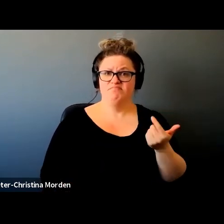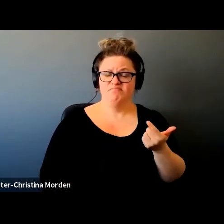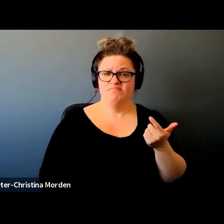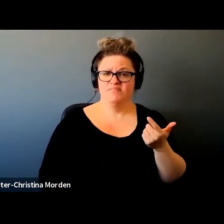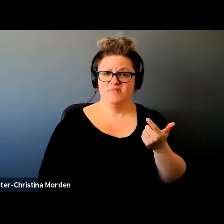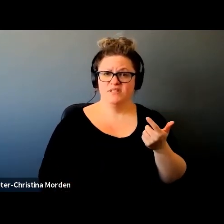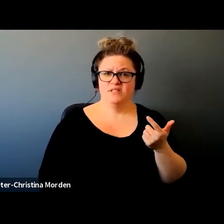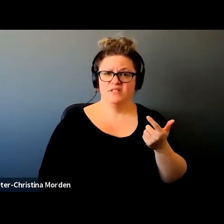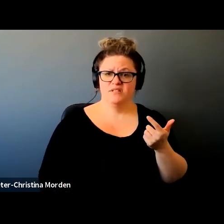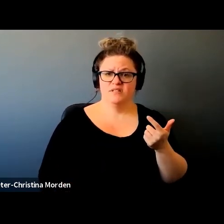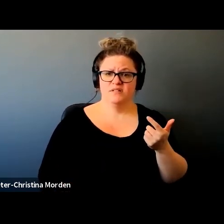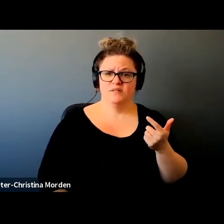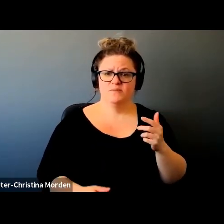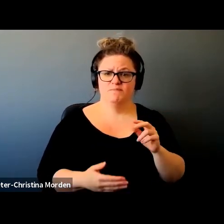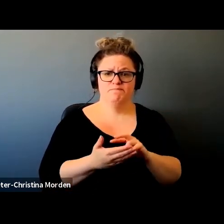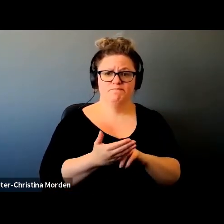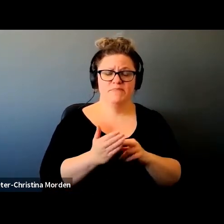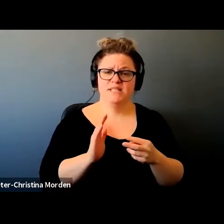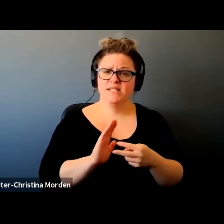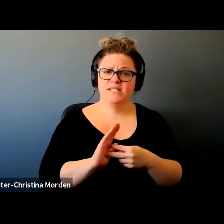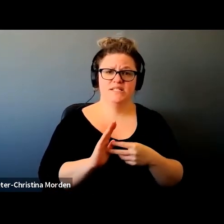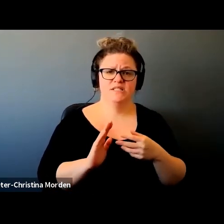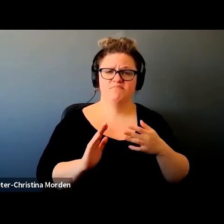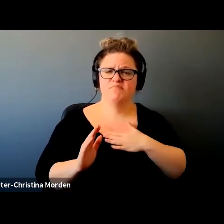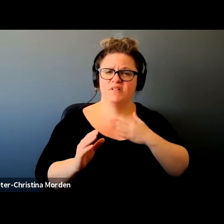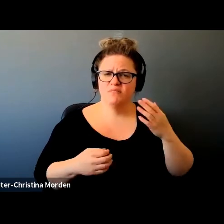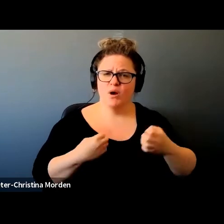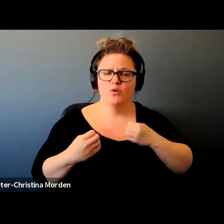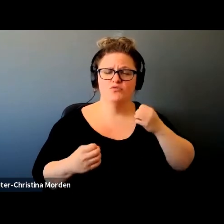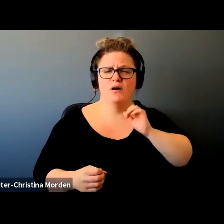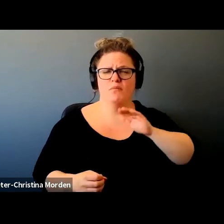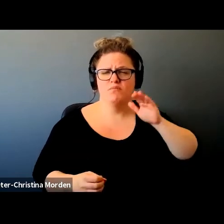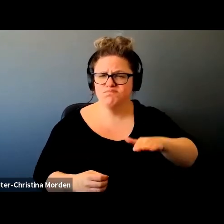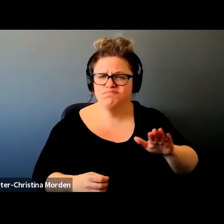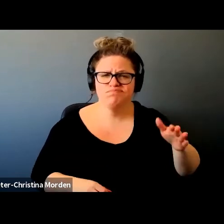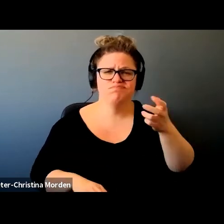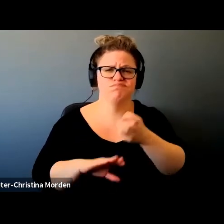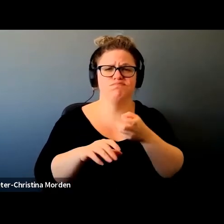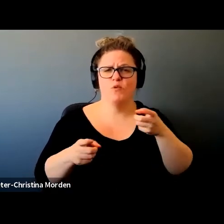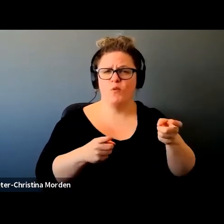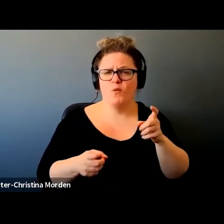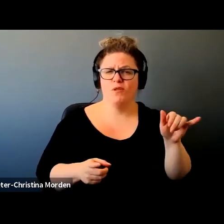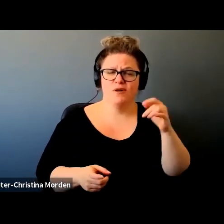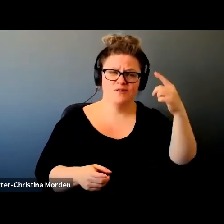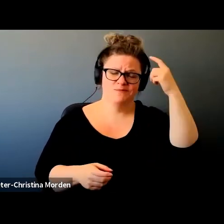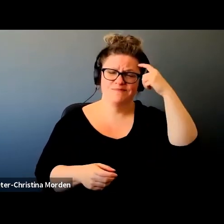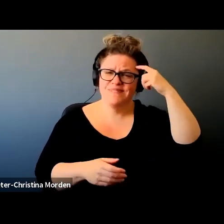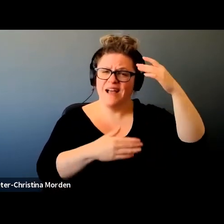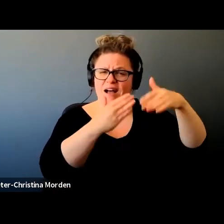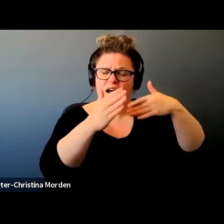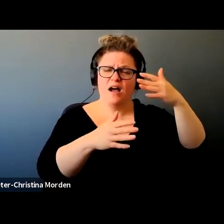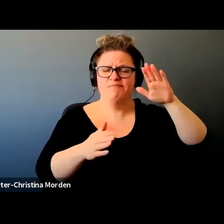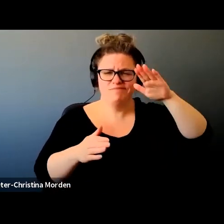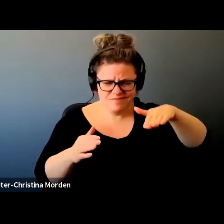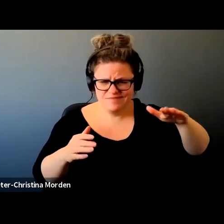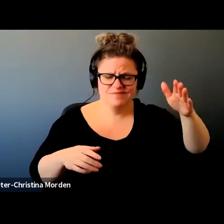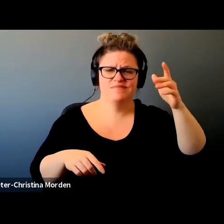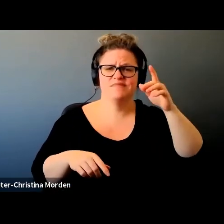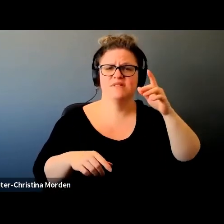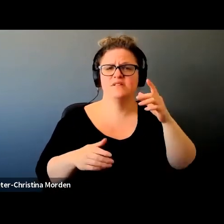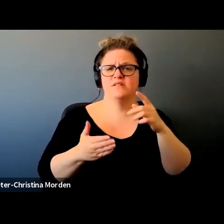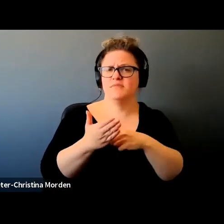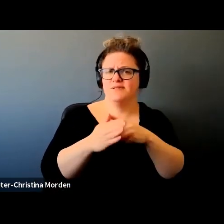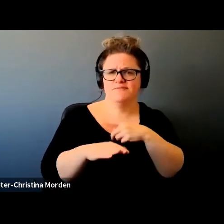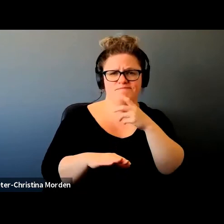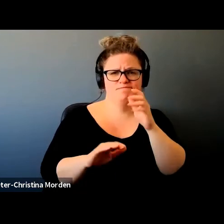causes things like emotional dysregulation and then cognitive function, and it's very hard for me to